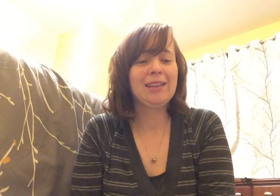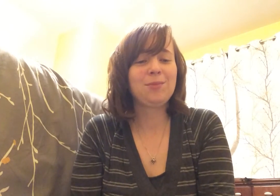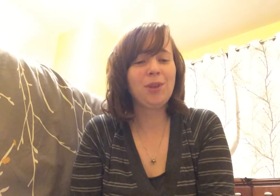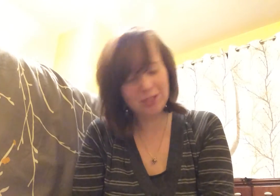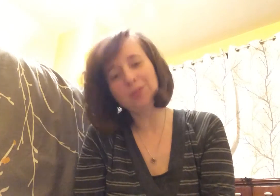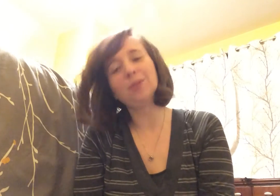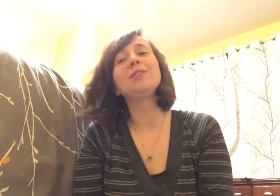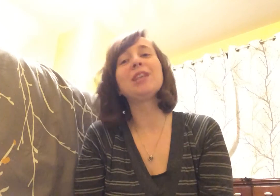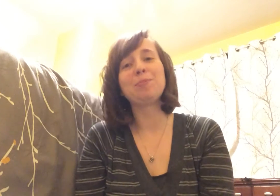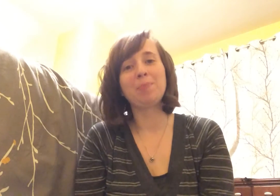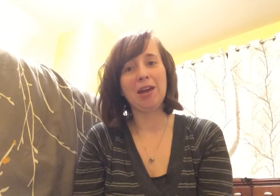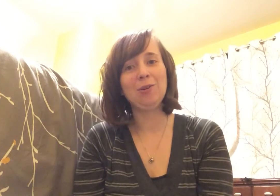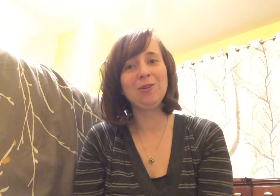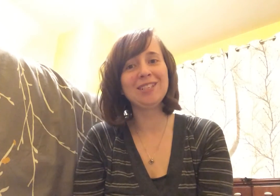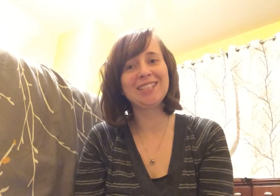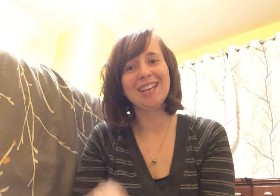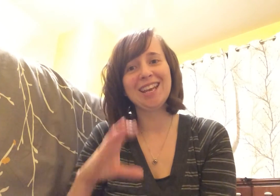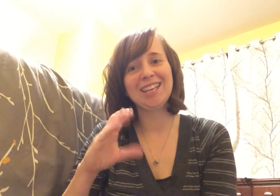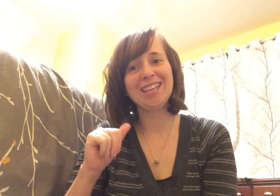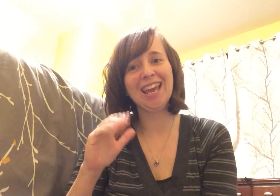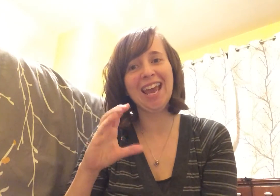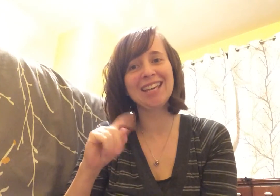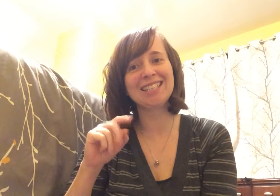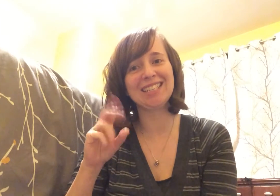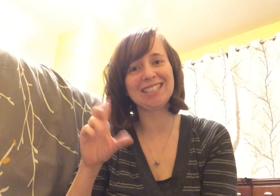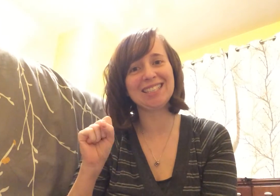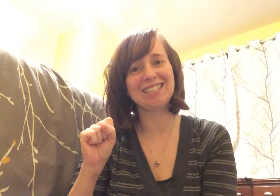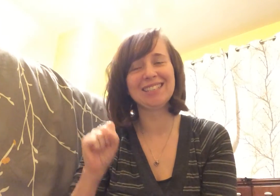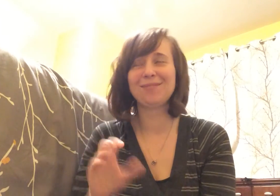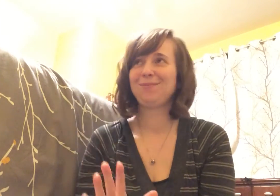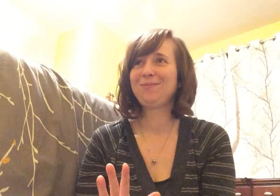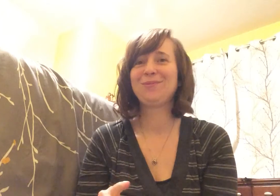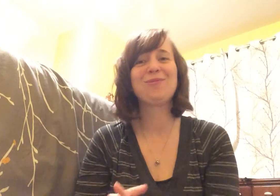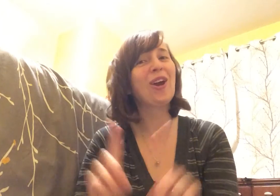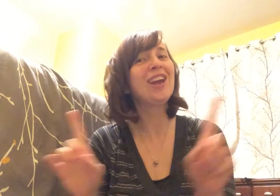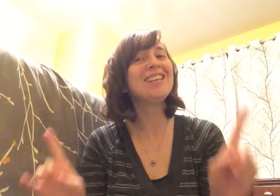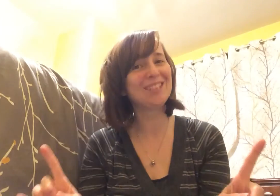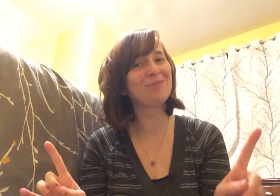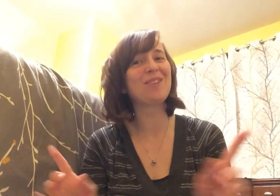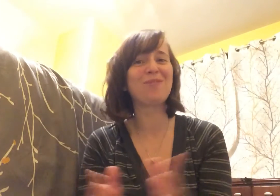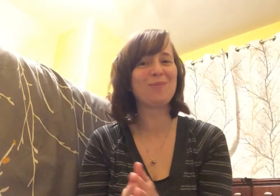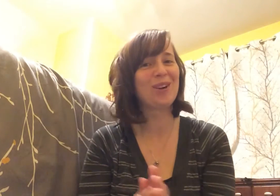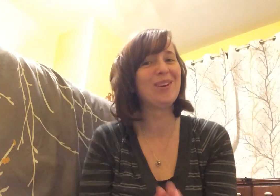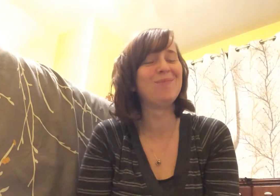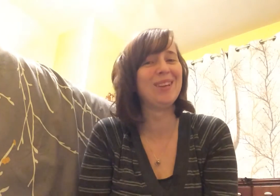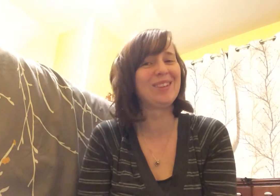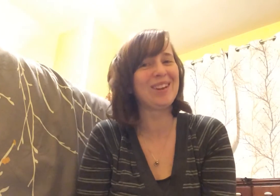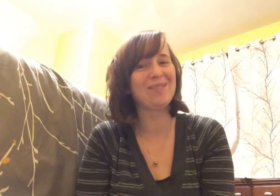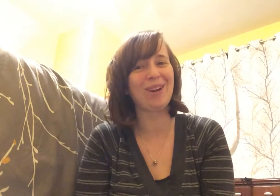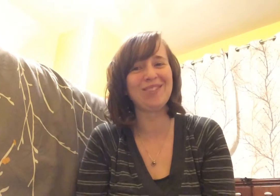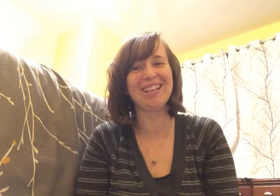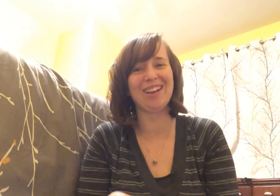We also learned about cactus. Very different from what we've been learning about when it comes